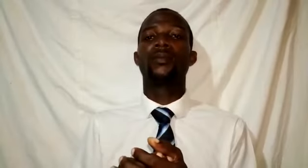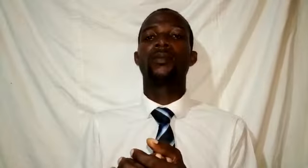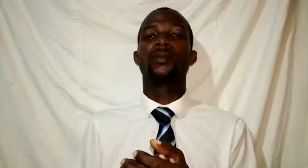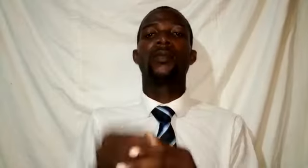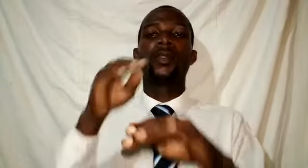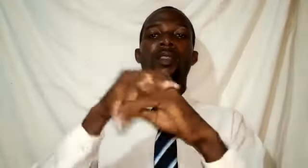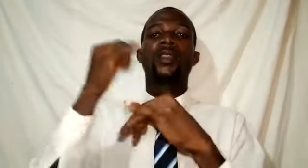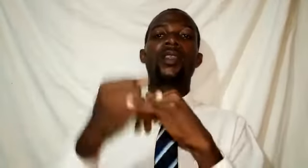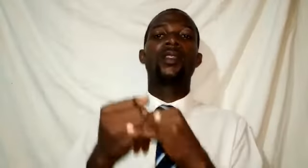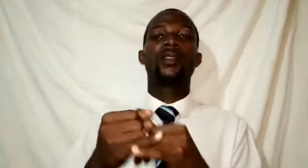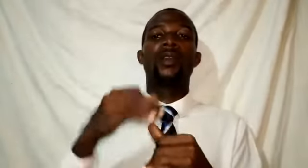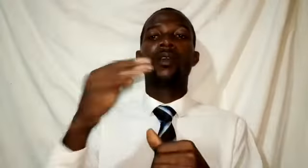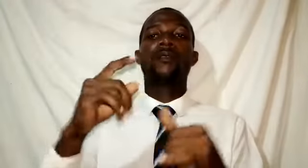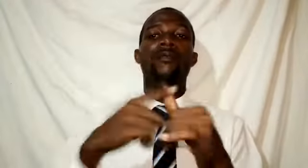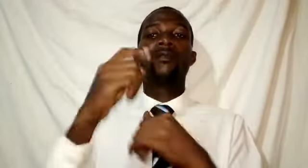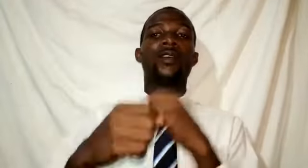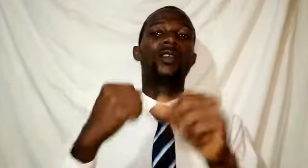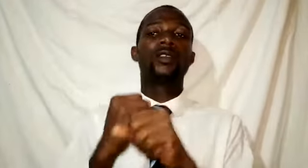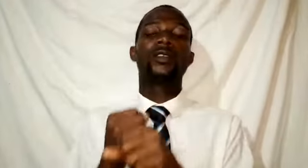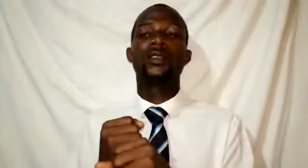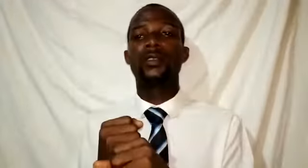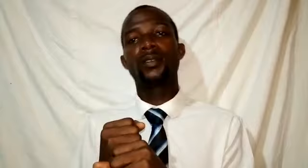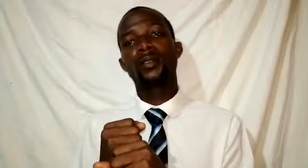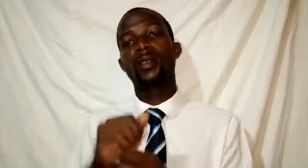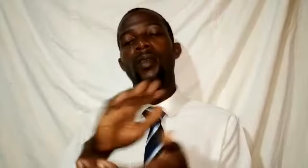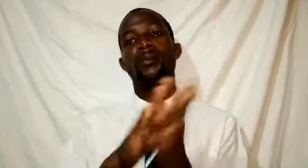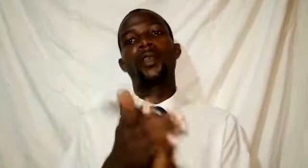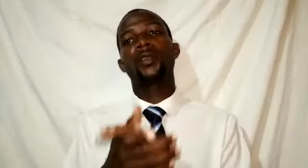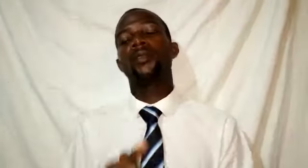end of first year becomes